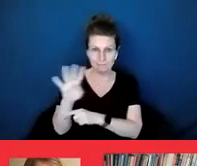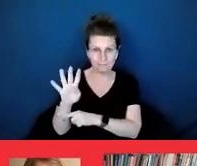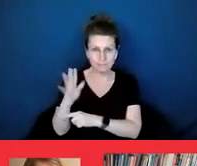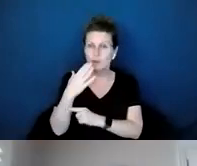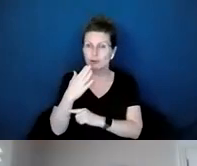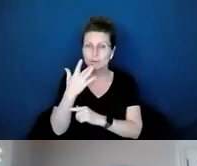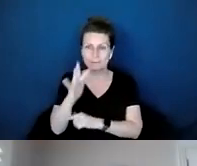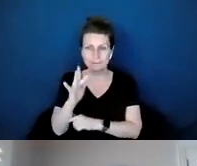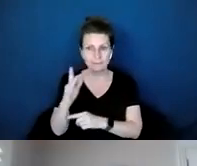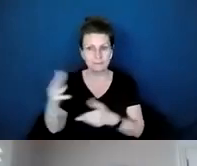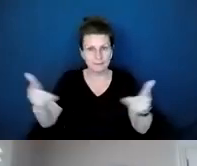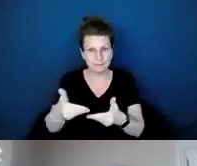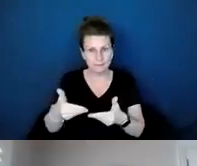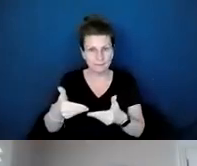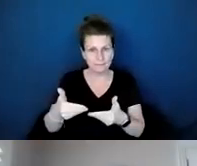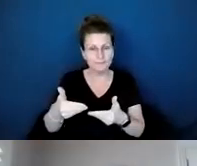fortune of being invited